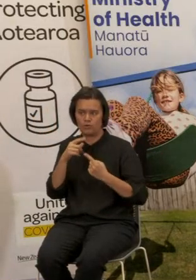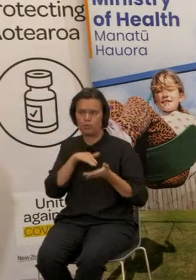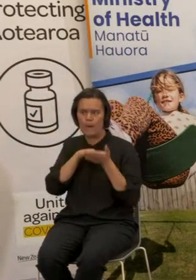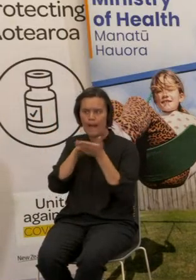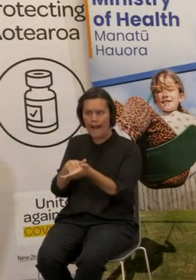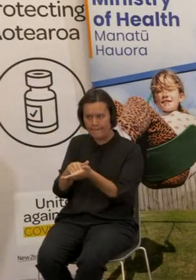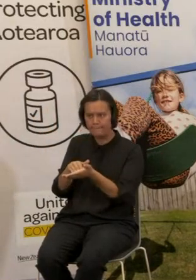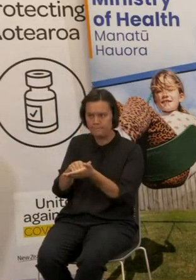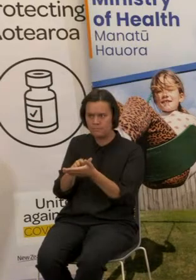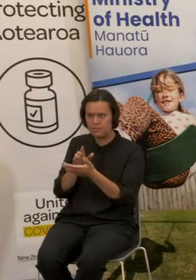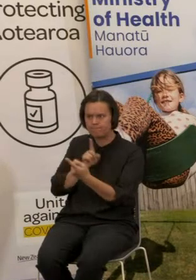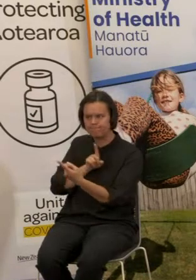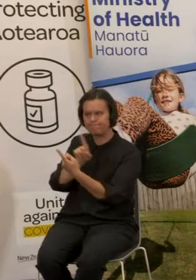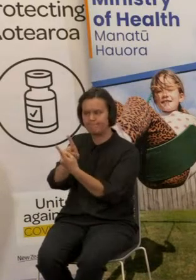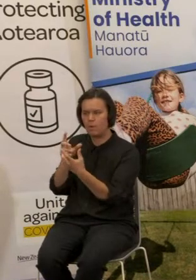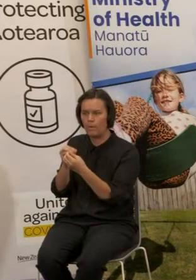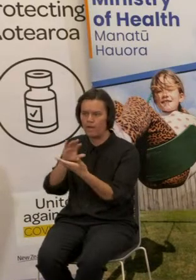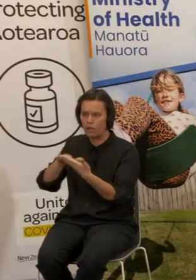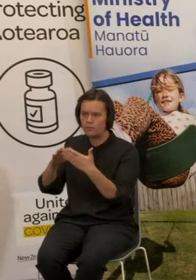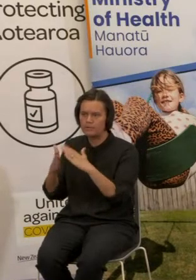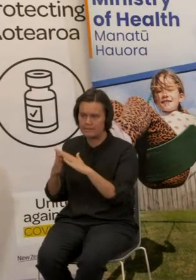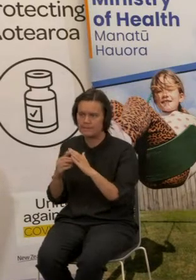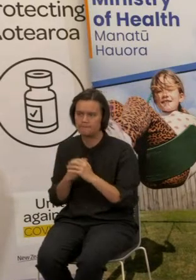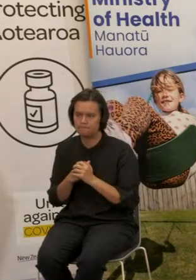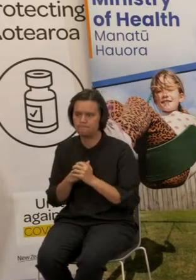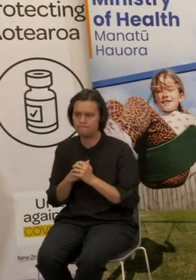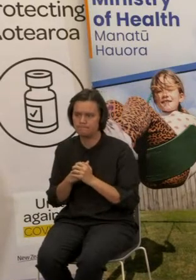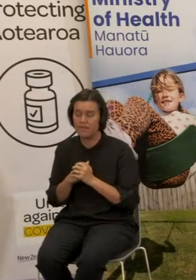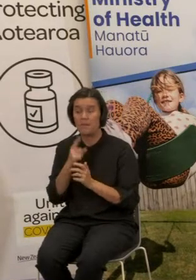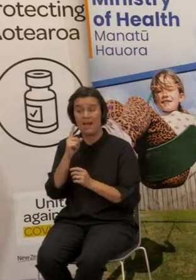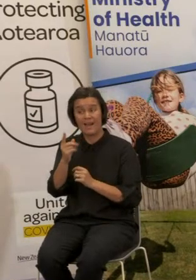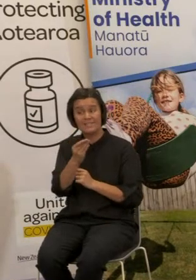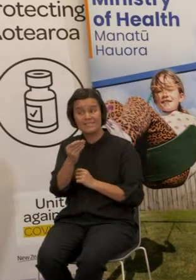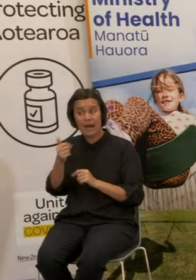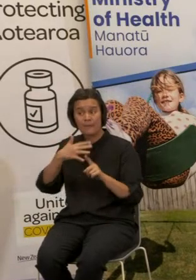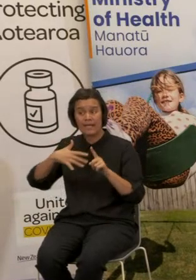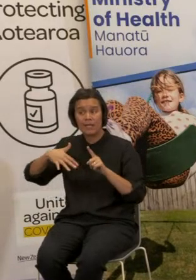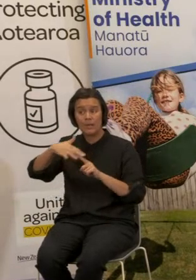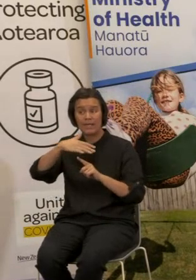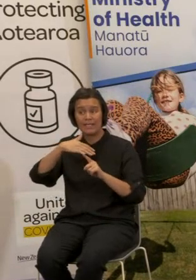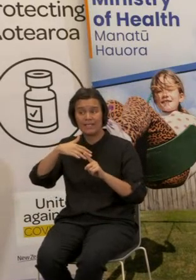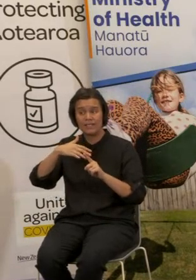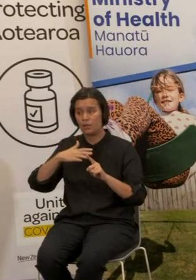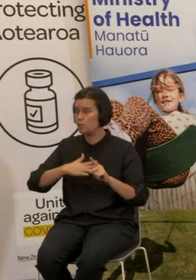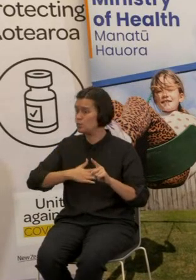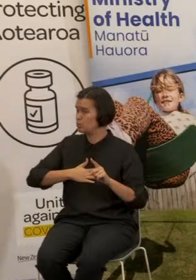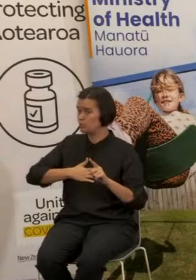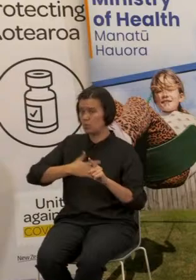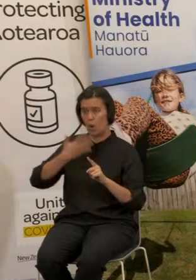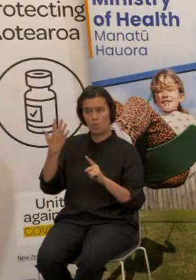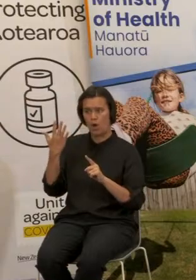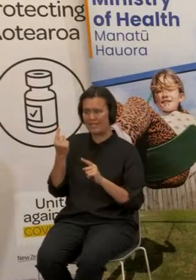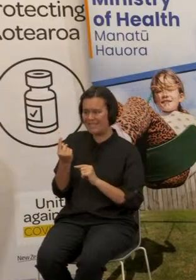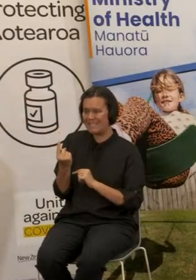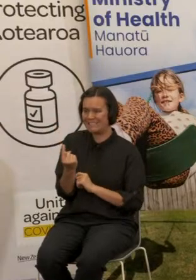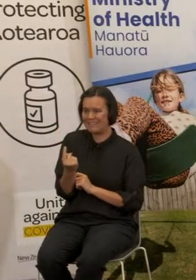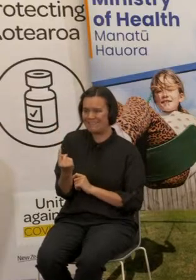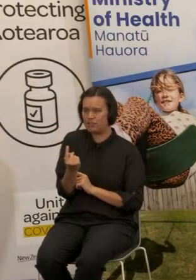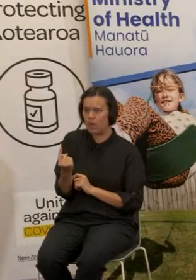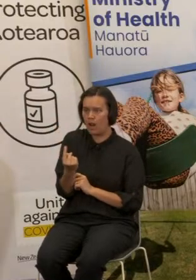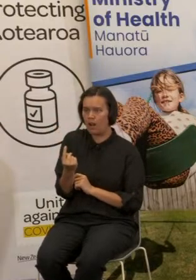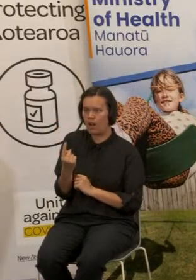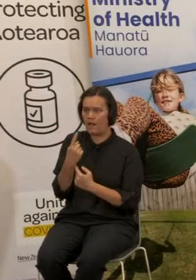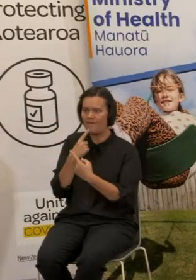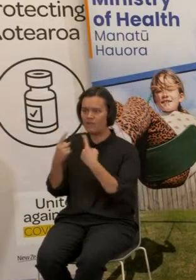seen is that many iwi don't want to have the data below that street level, what we call the technical terminology is